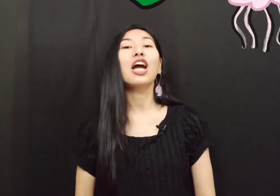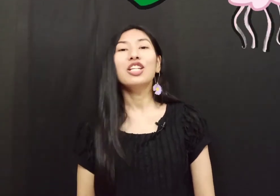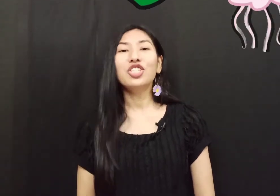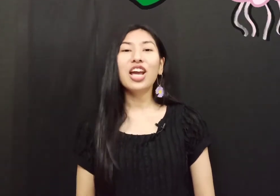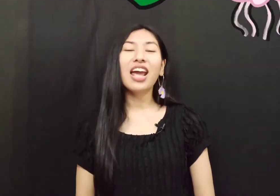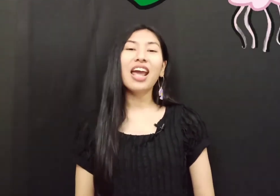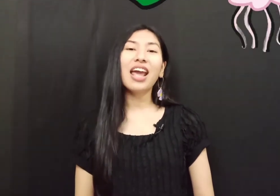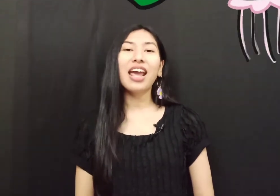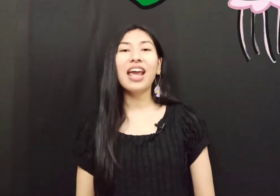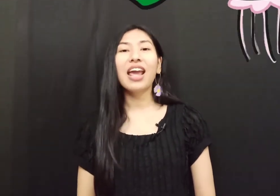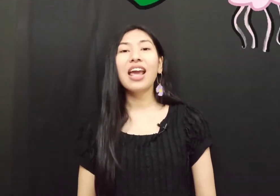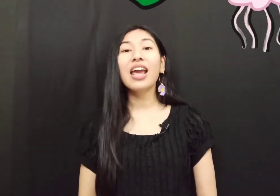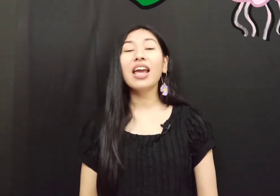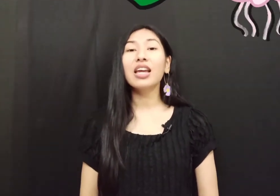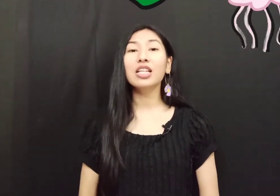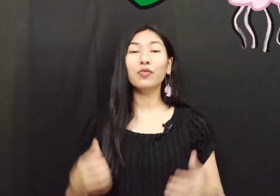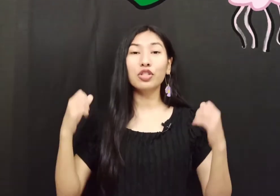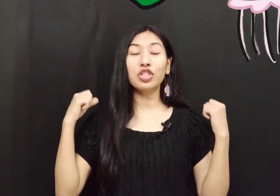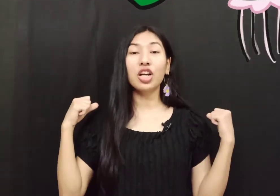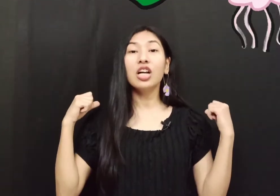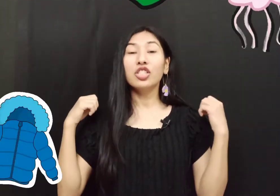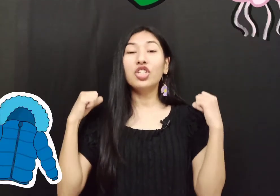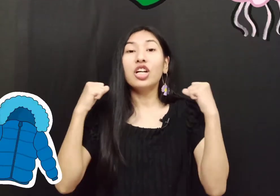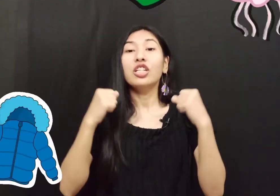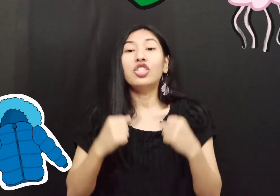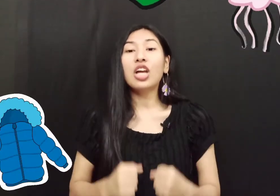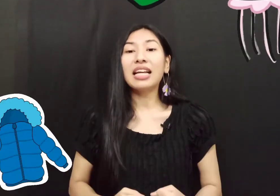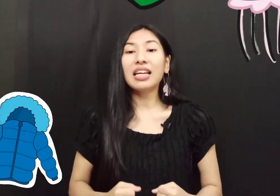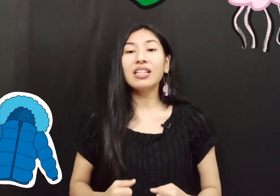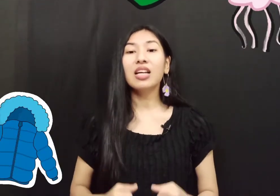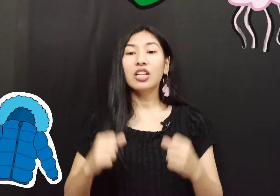Jellyfish. J is for jacket.